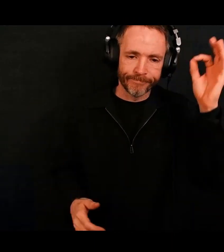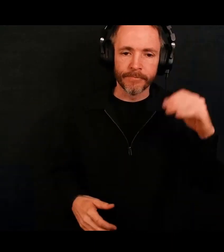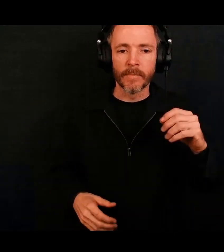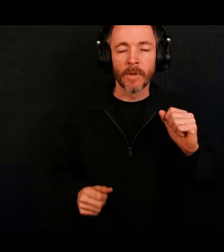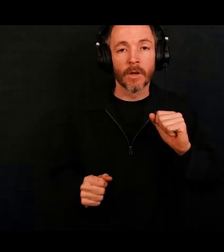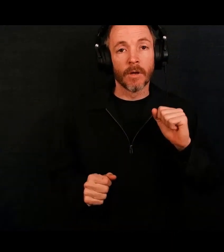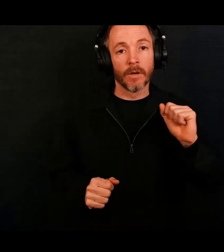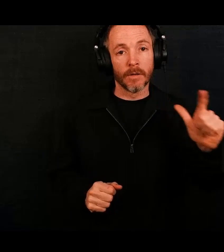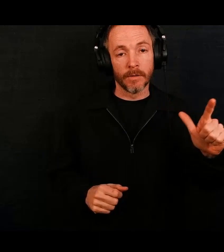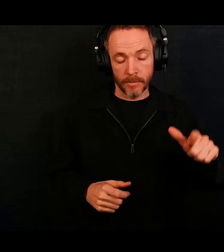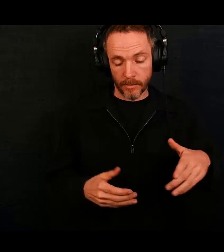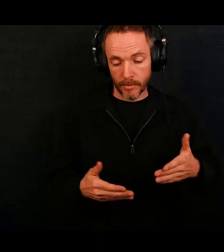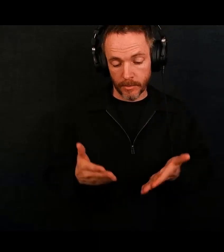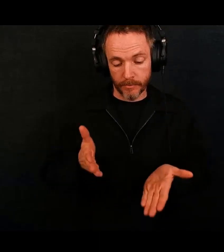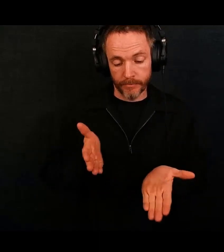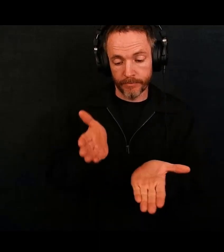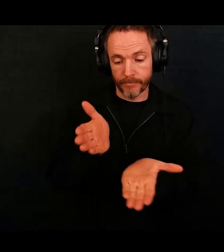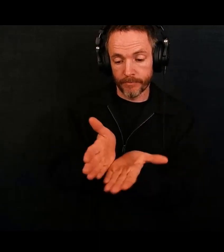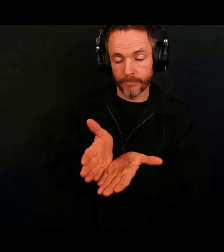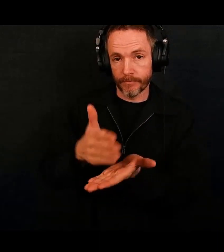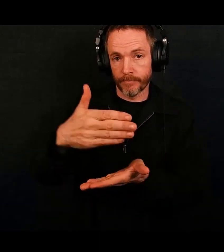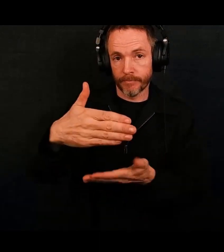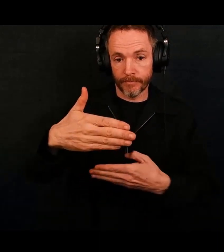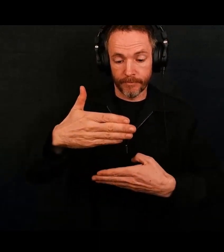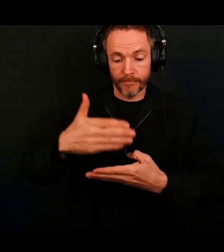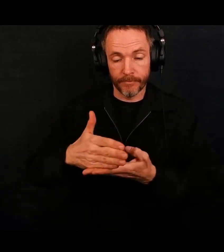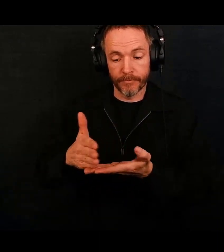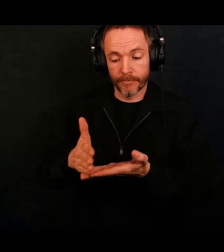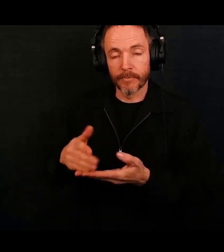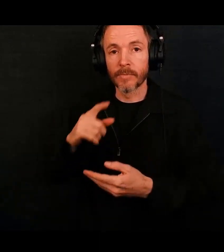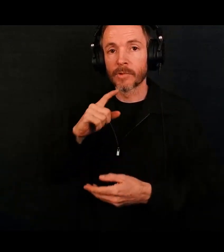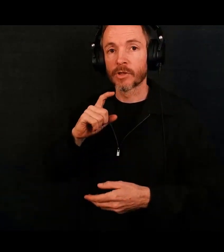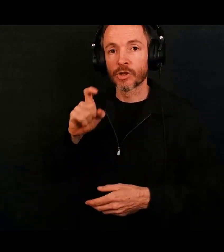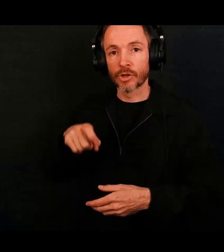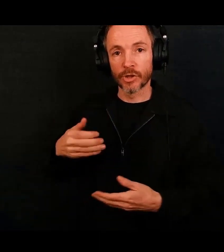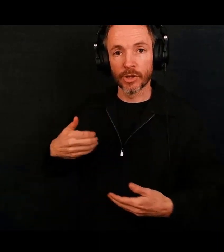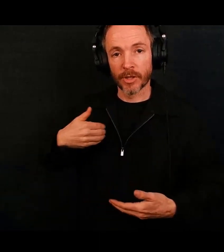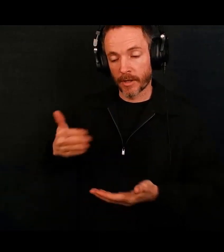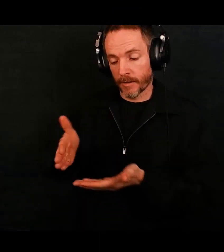fillet, especially in a bathroom where you're trying to keep it clean.